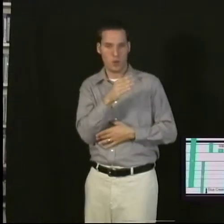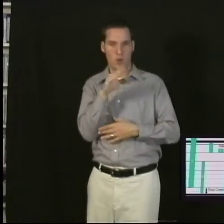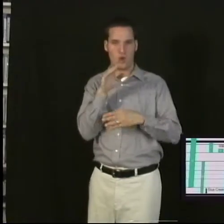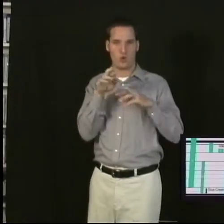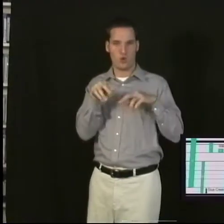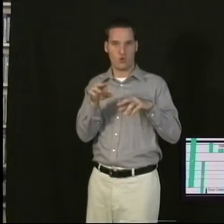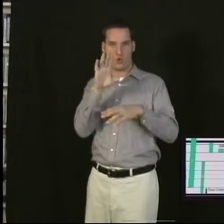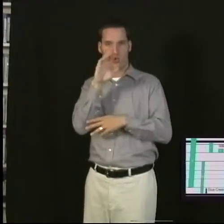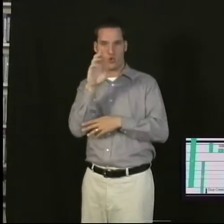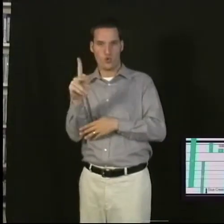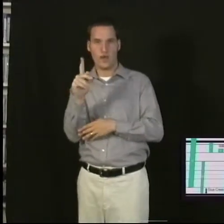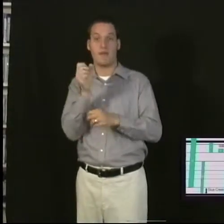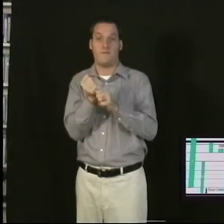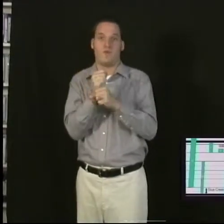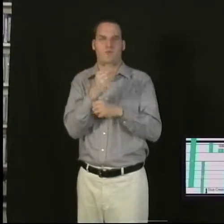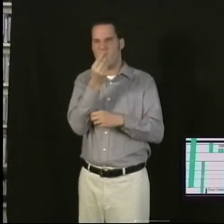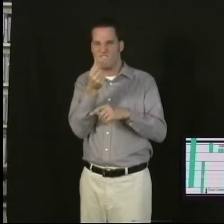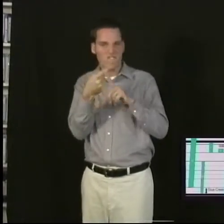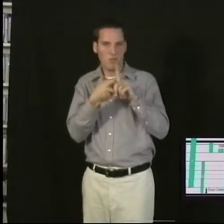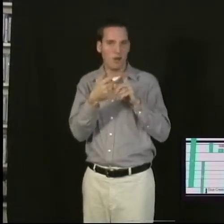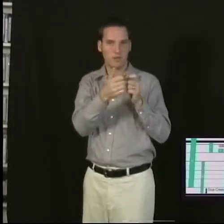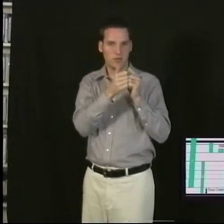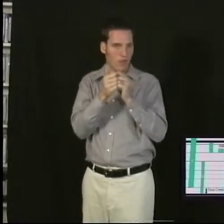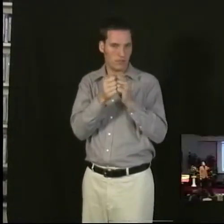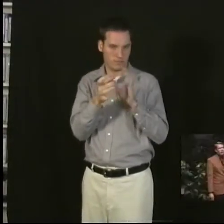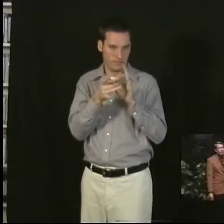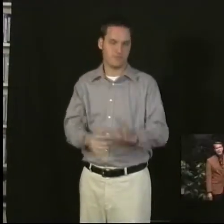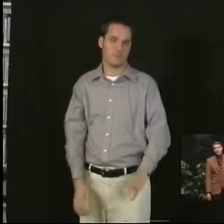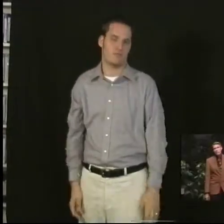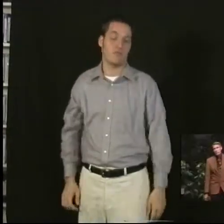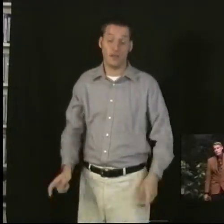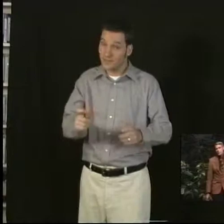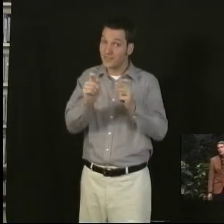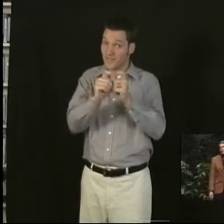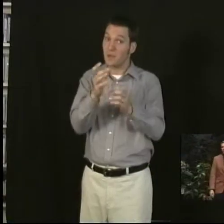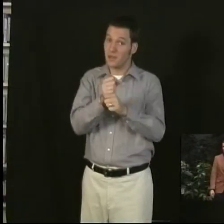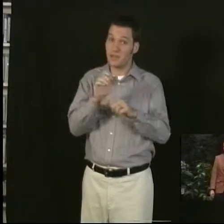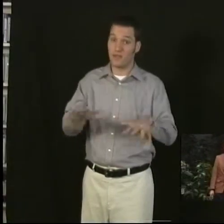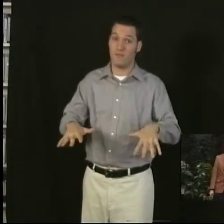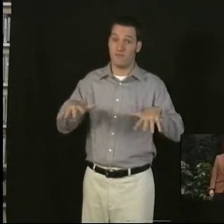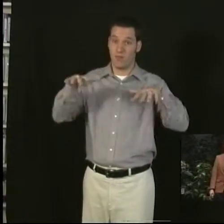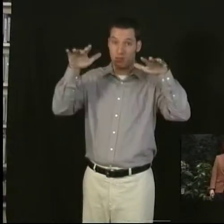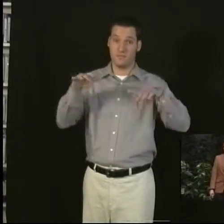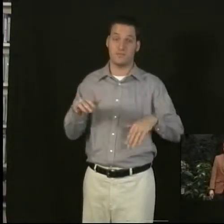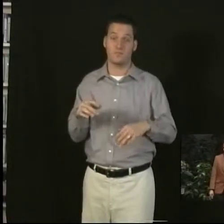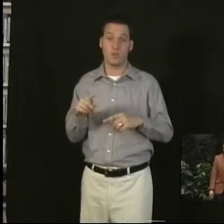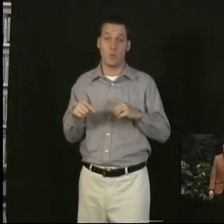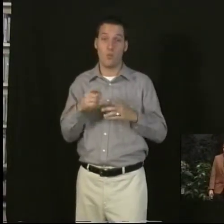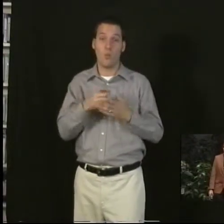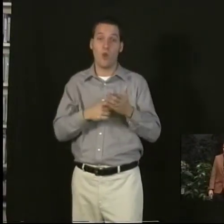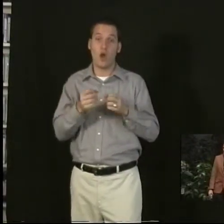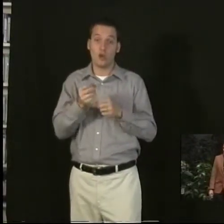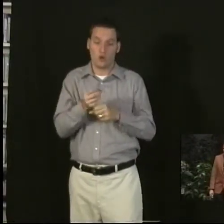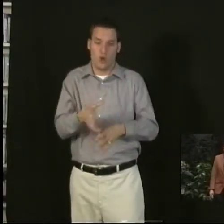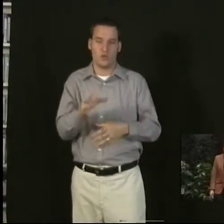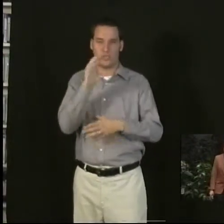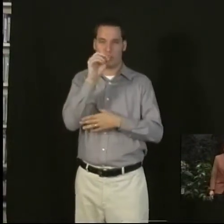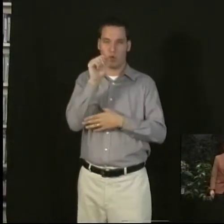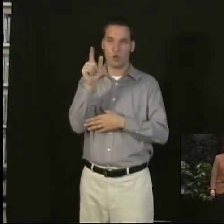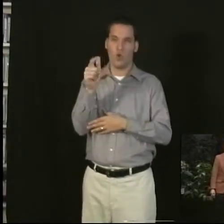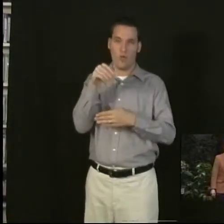of each other. That's exactly what you'd get in a flood. We cover more on that on video number 6 about the flood, what caused the coal seams